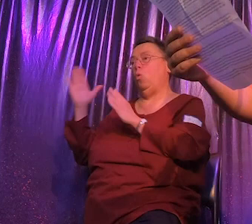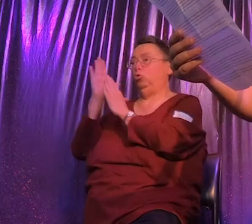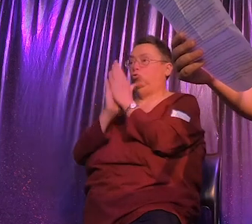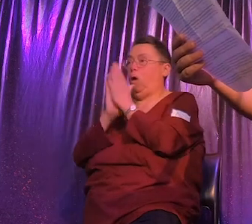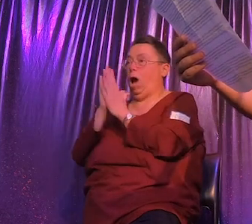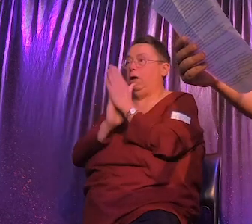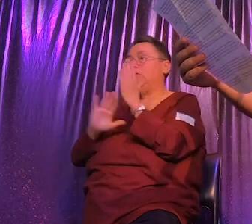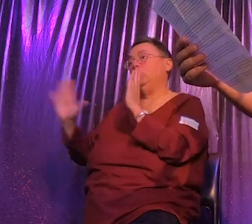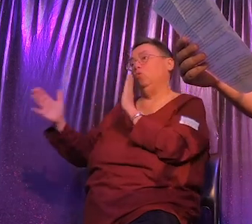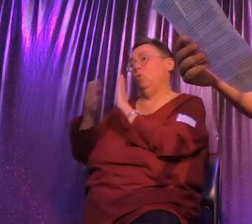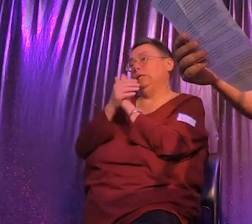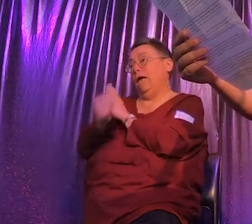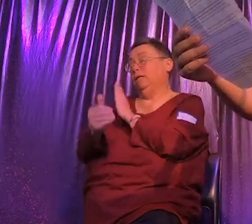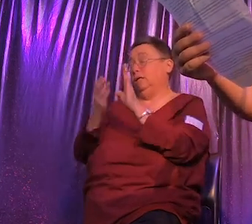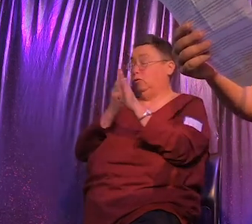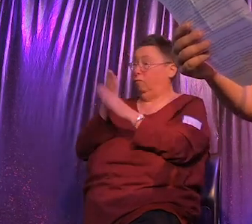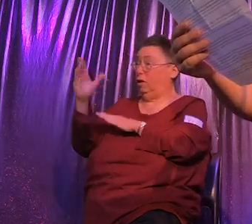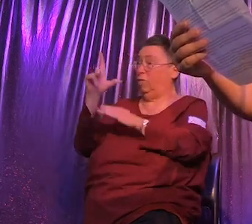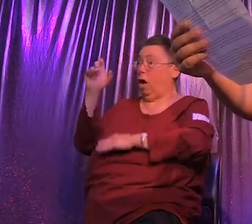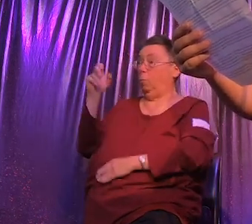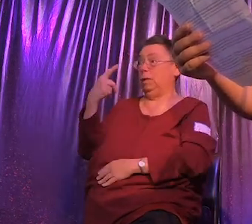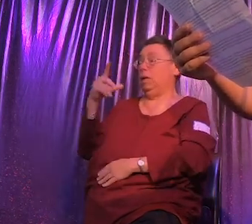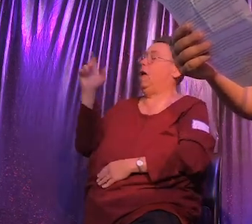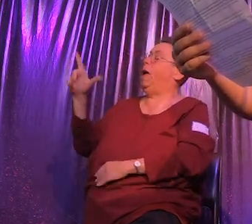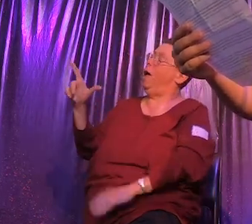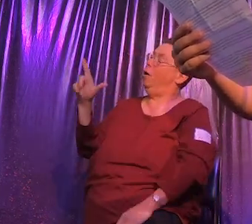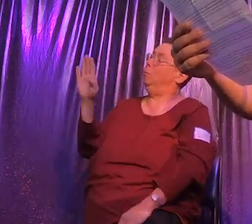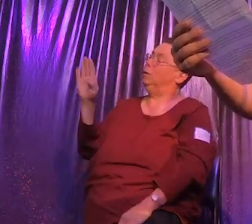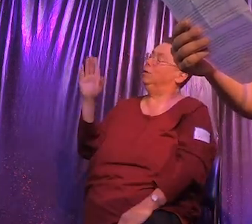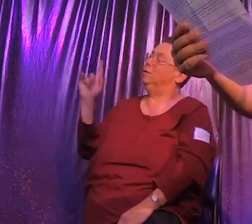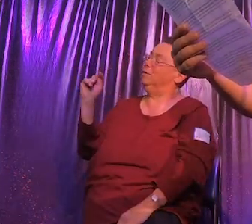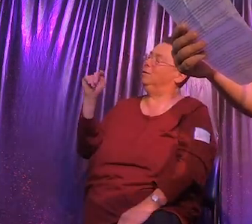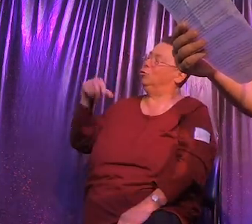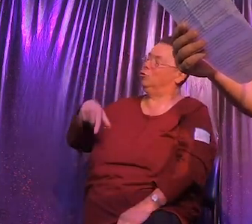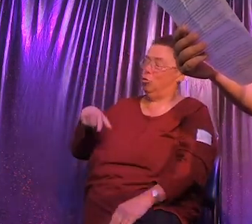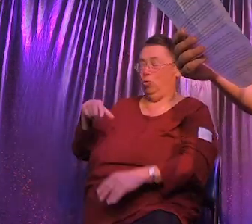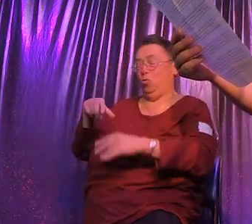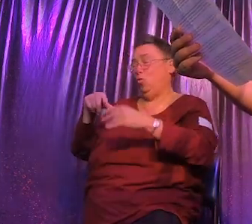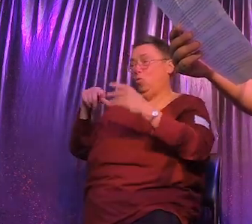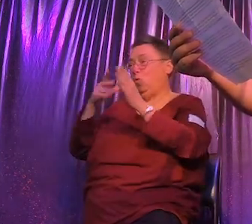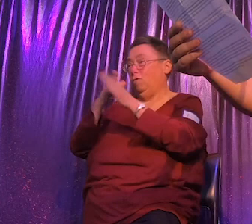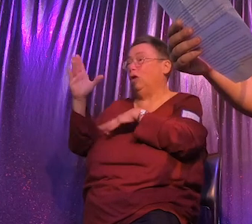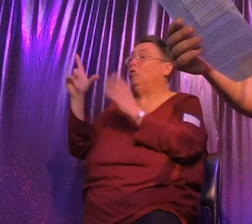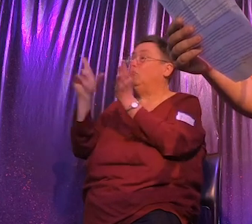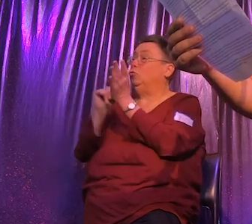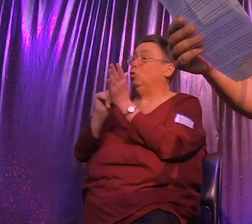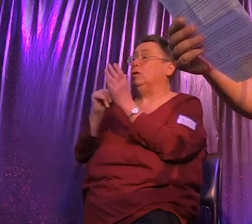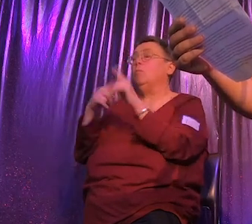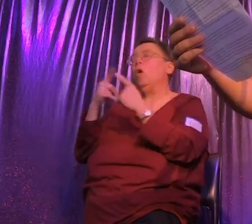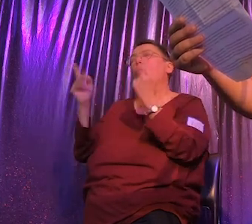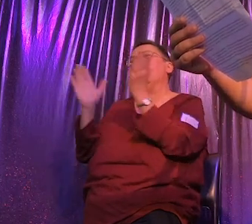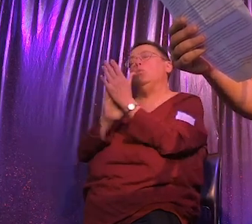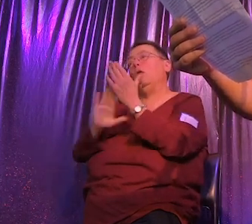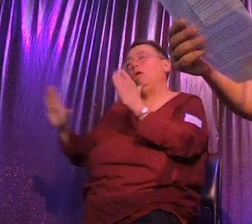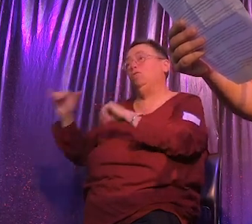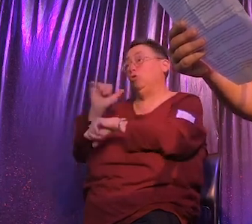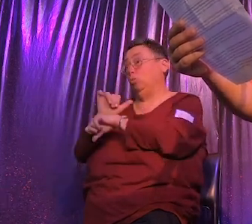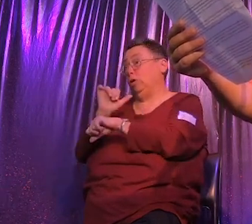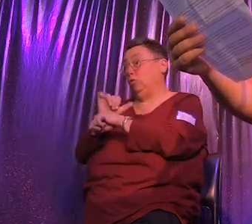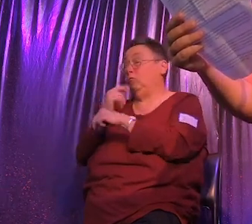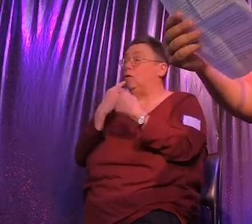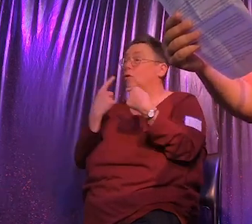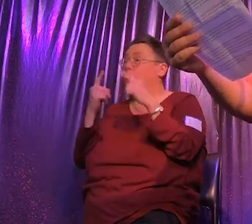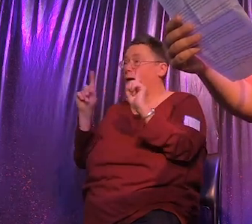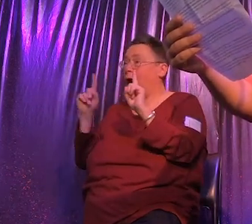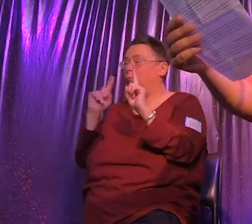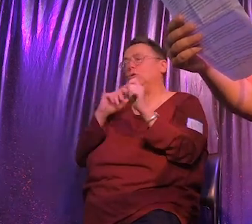talents into the field of the LGBTQ community journalism. We congratulate you for your years and accomplishments, which